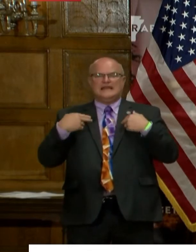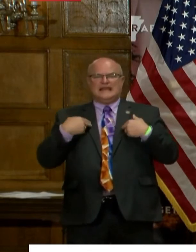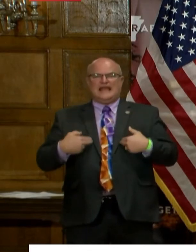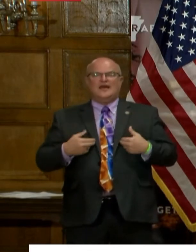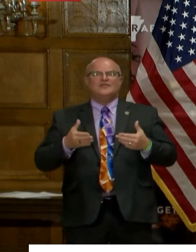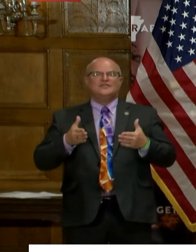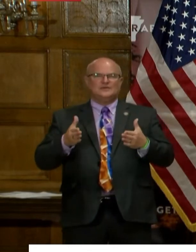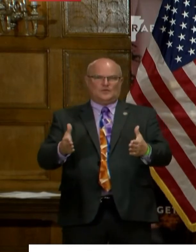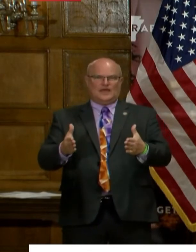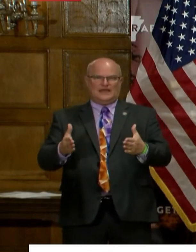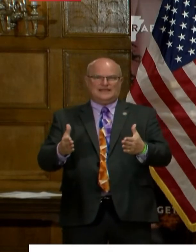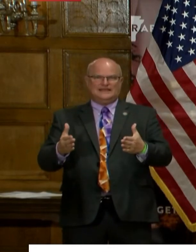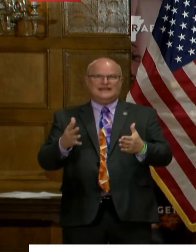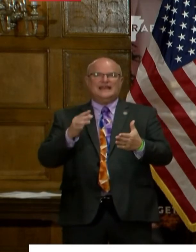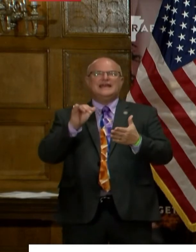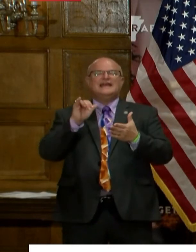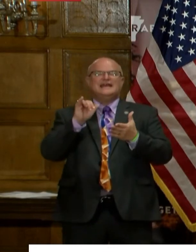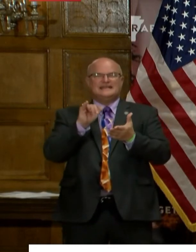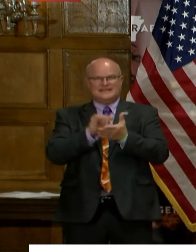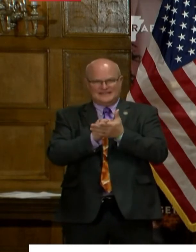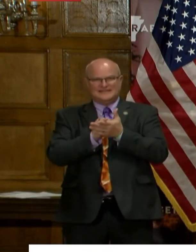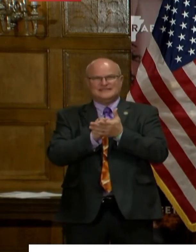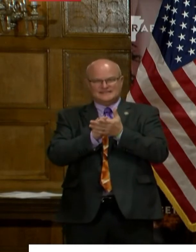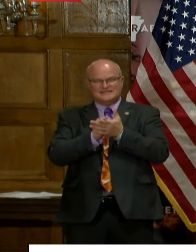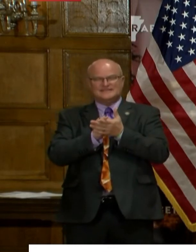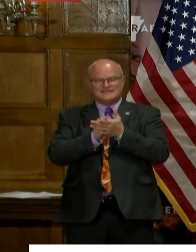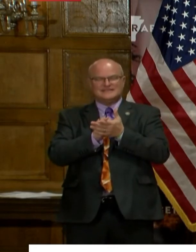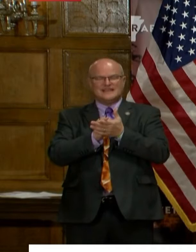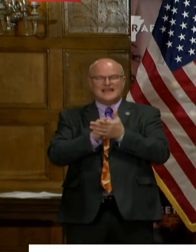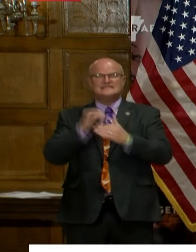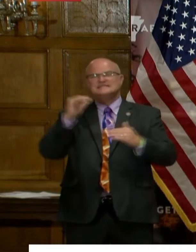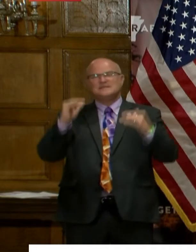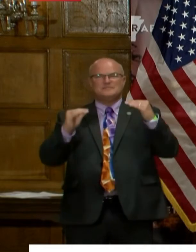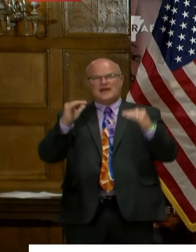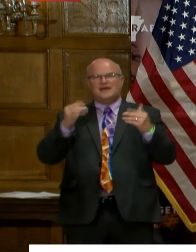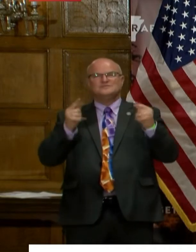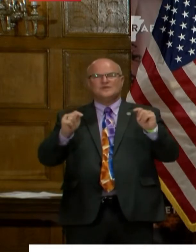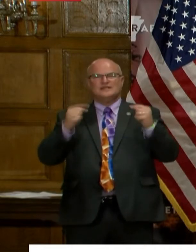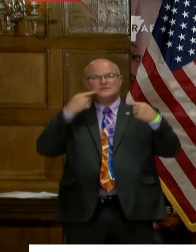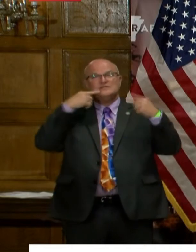healthy way. And that's the